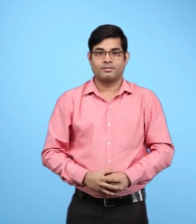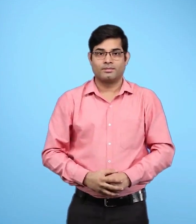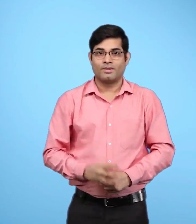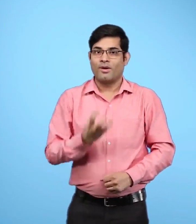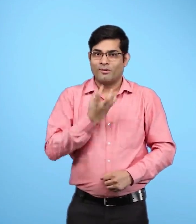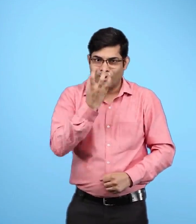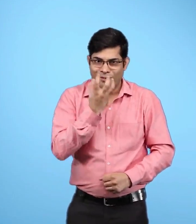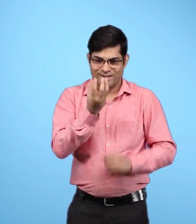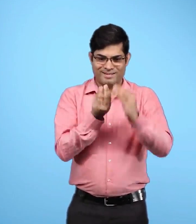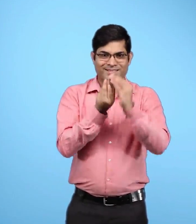Fruit seller.